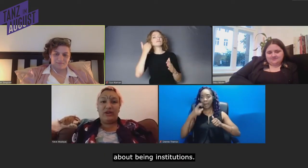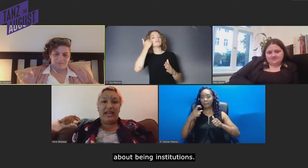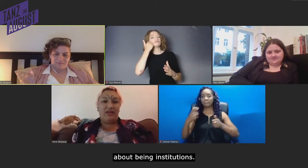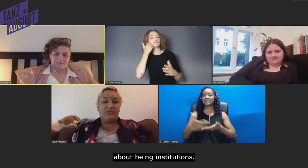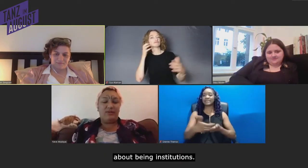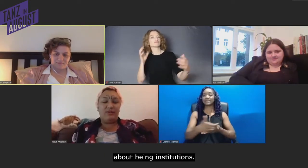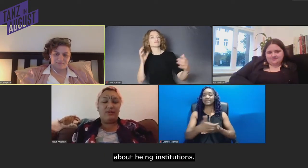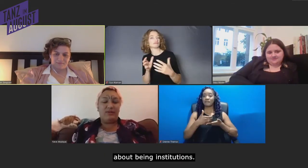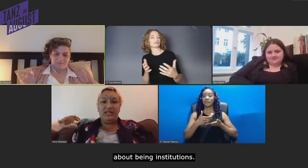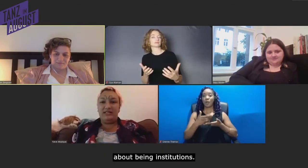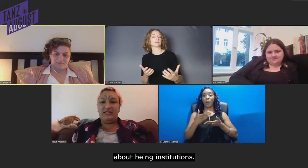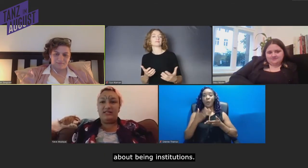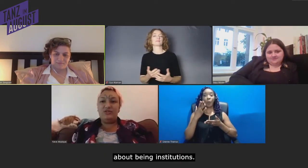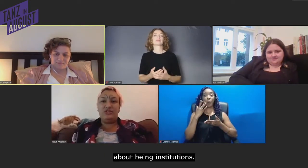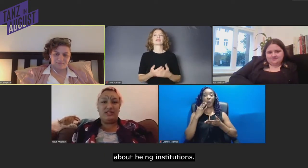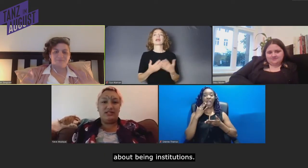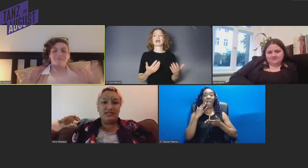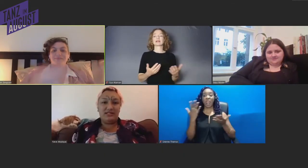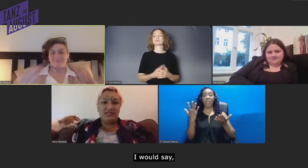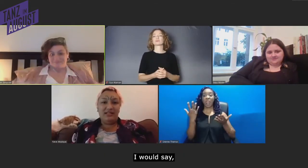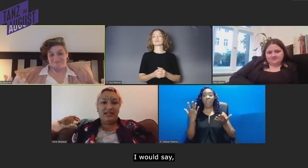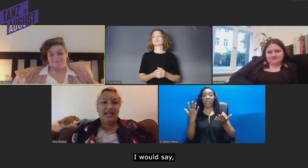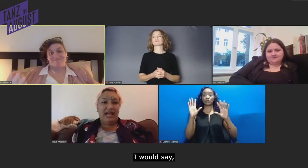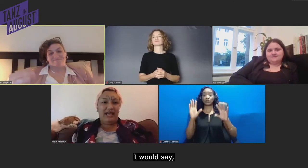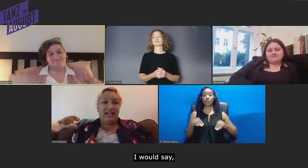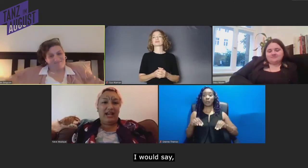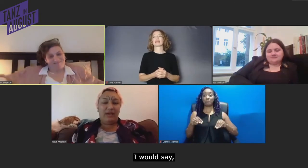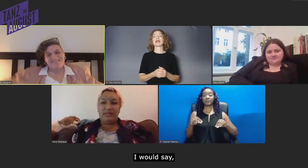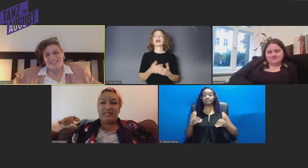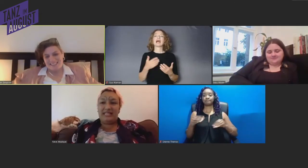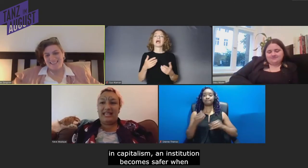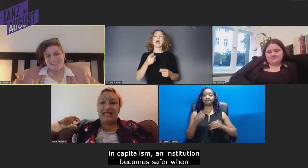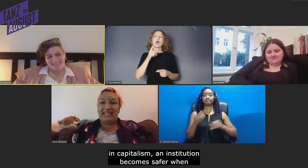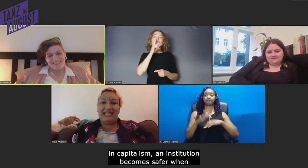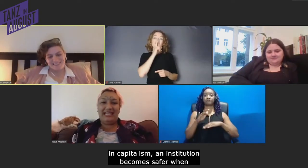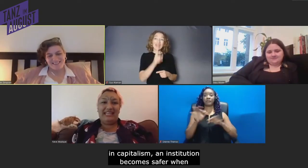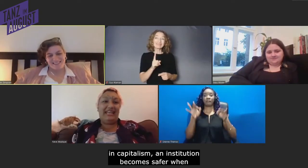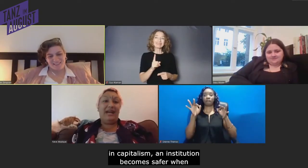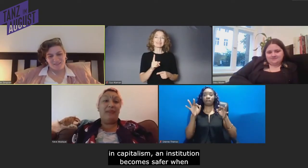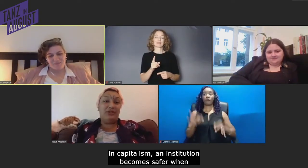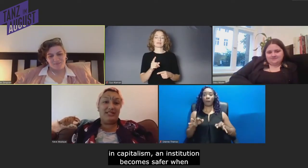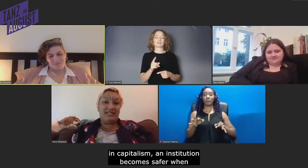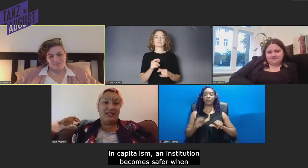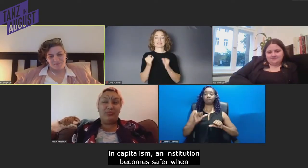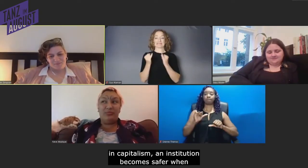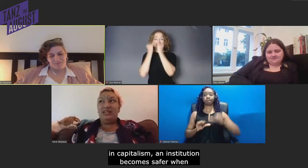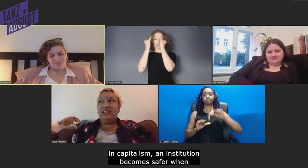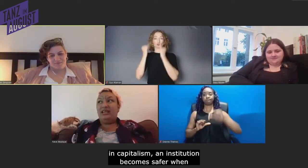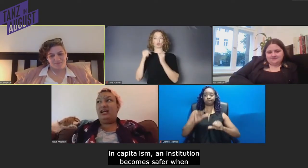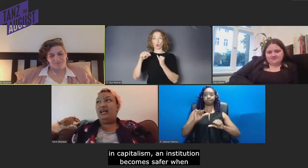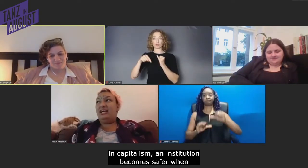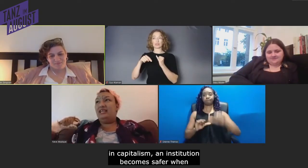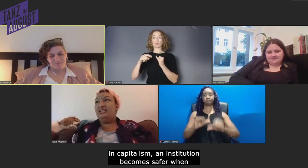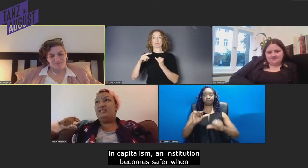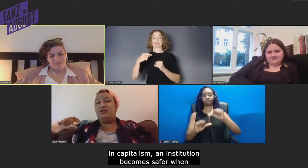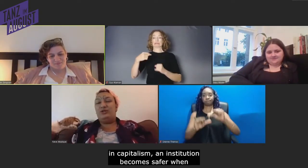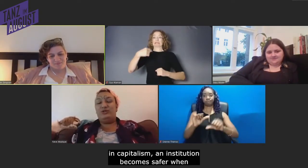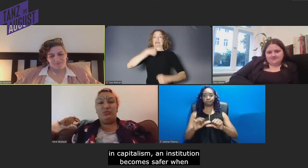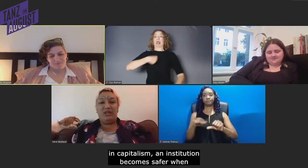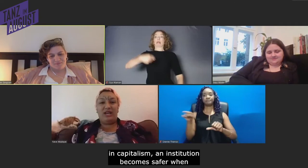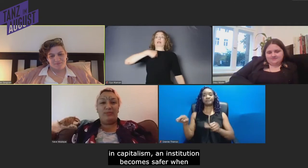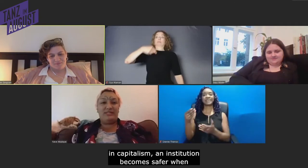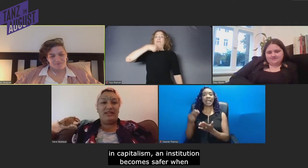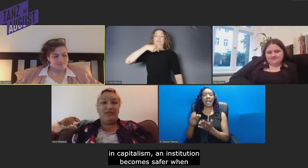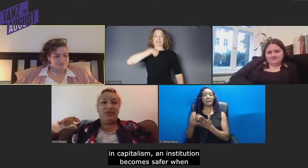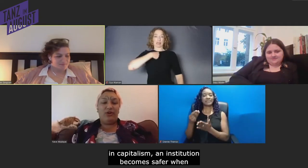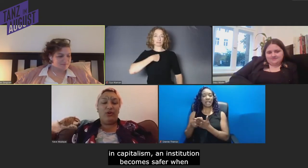don't care as much about being institutions. And I would say that in capitalism, an institution